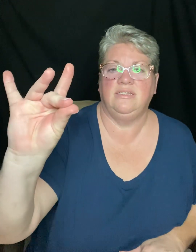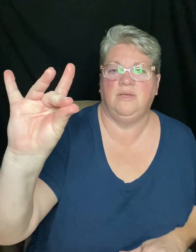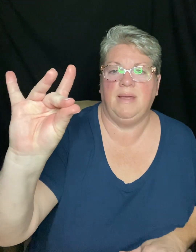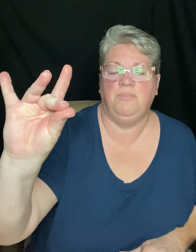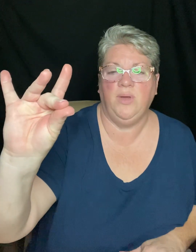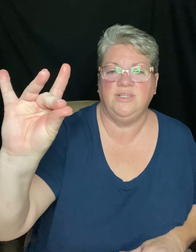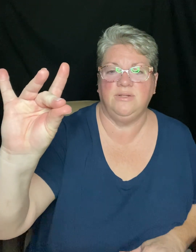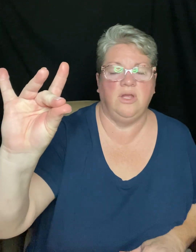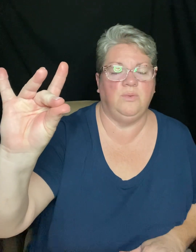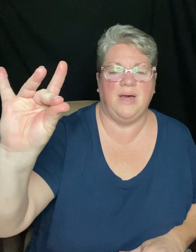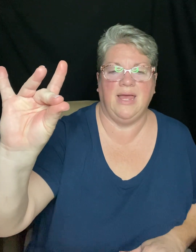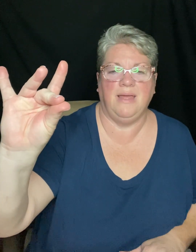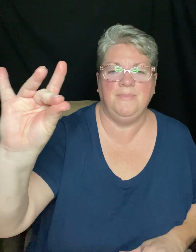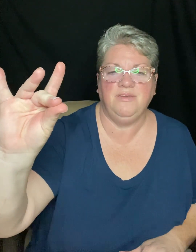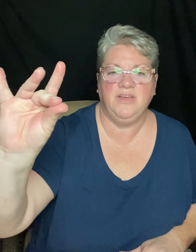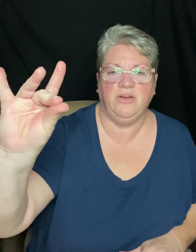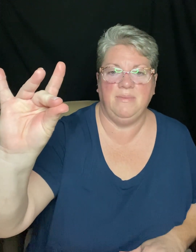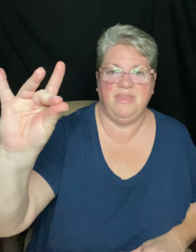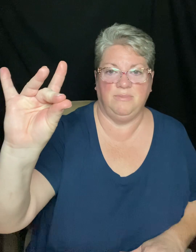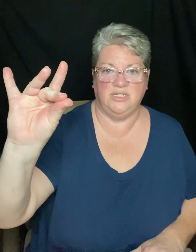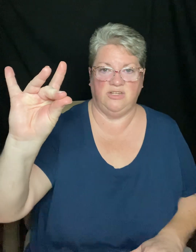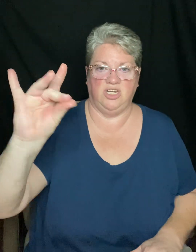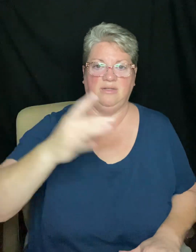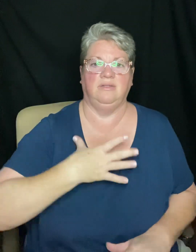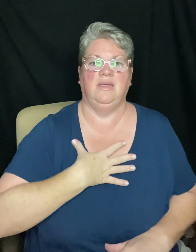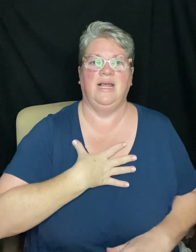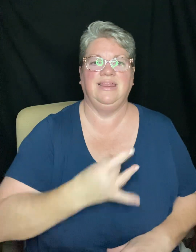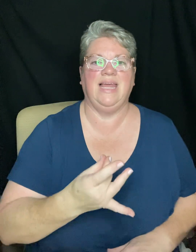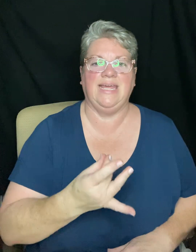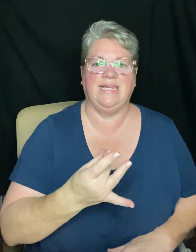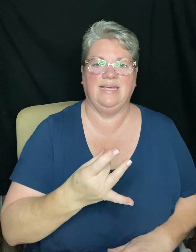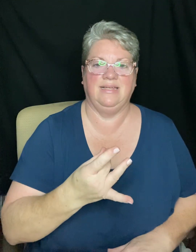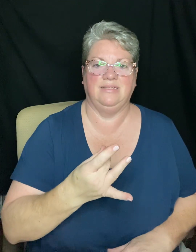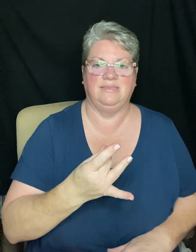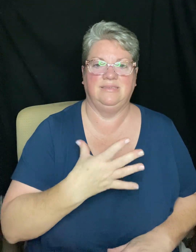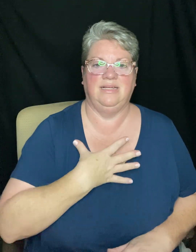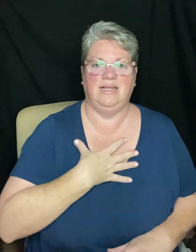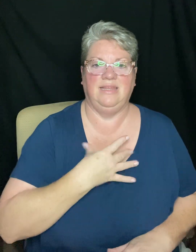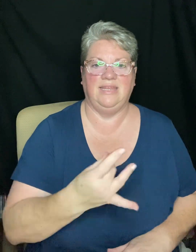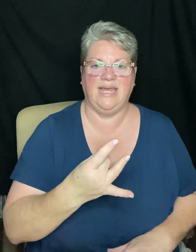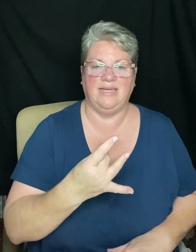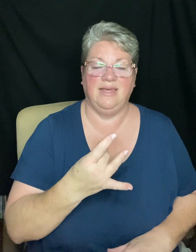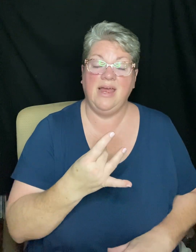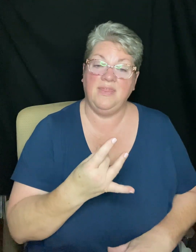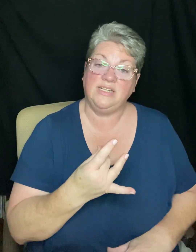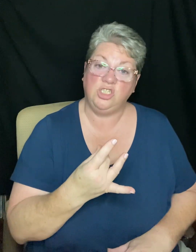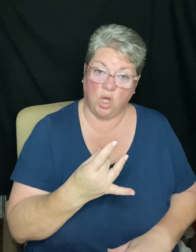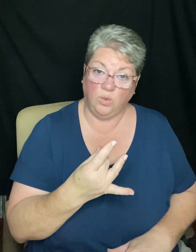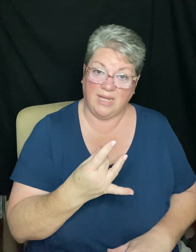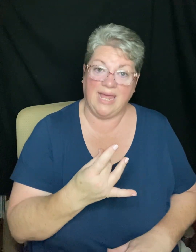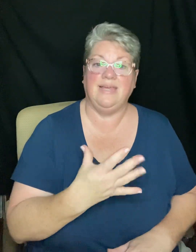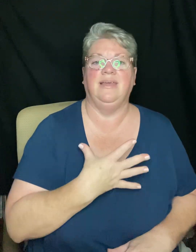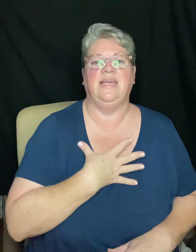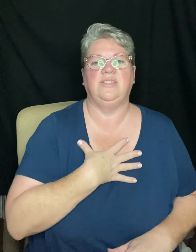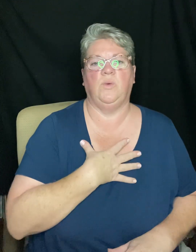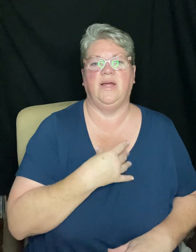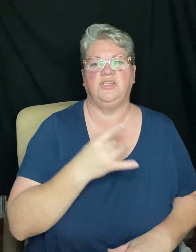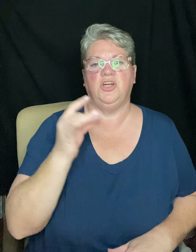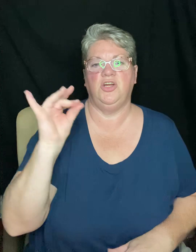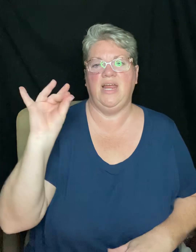my my middle finger and my thumb are touching. Like. Like. And then don't like is where I turn and